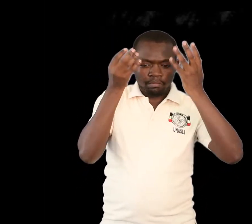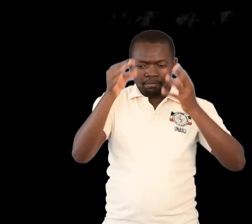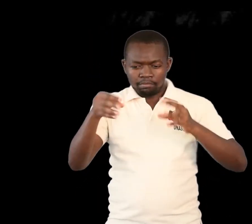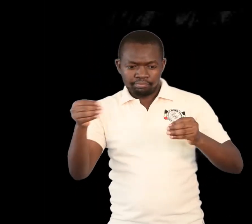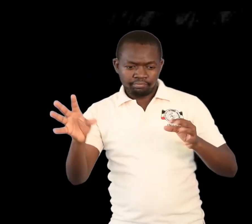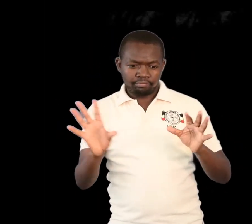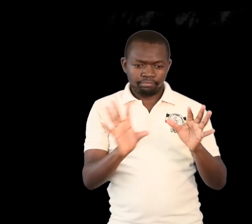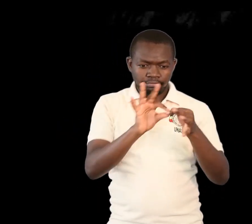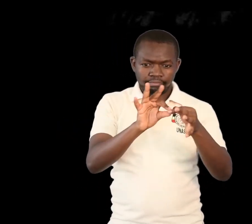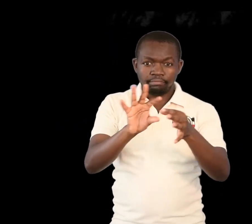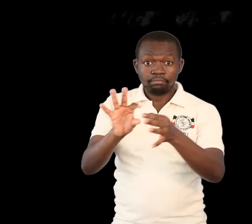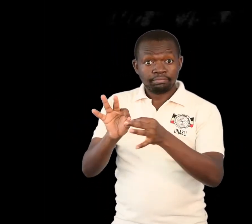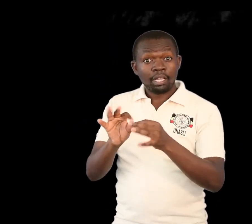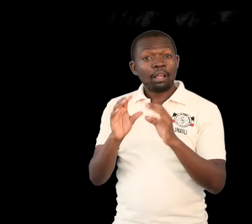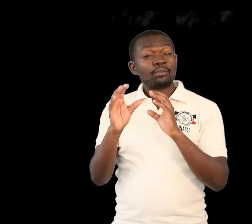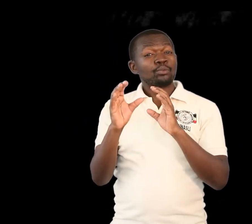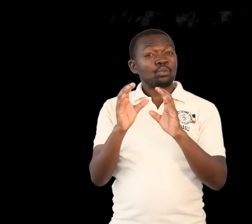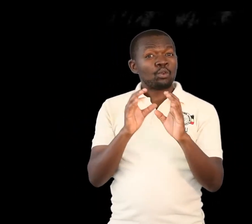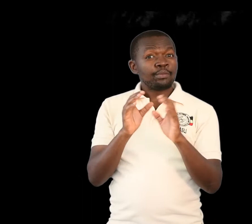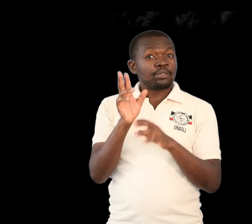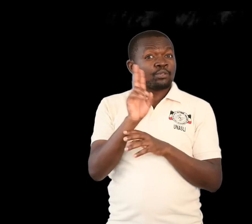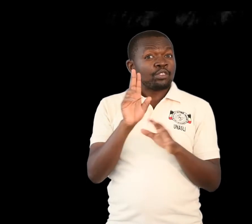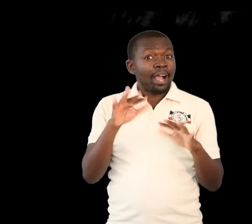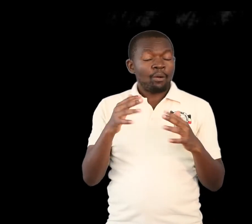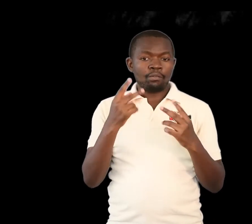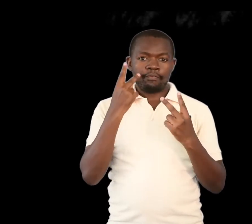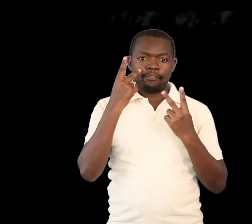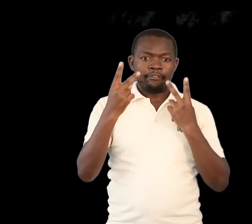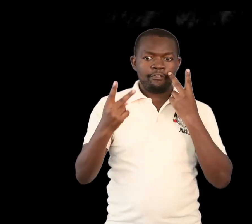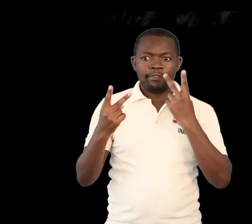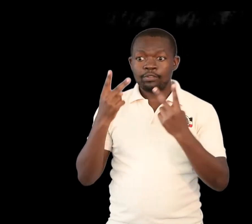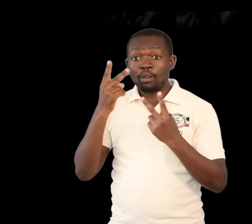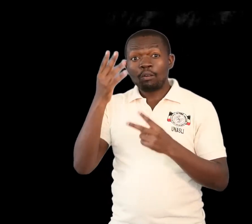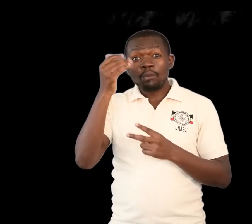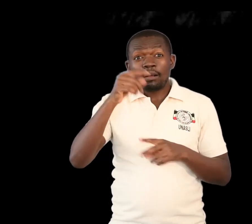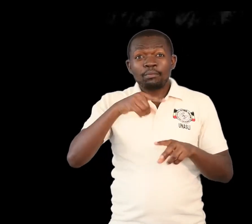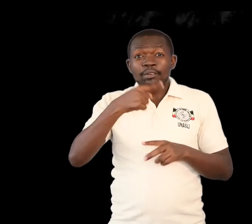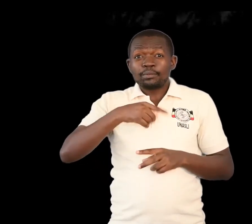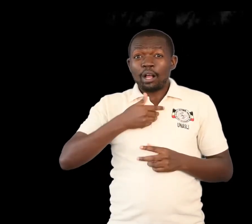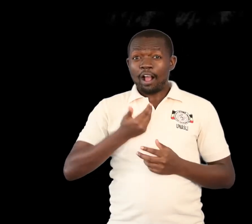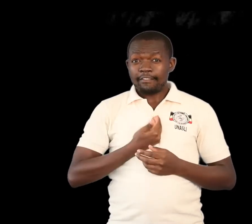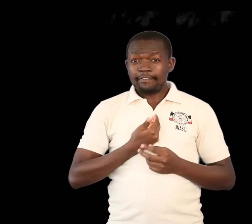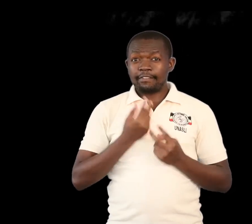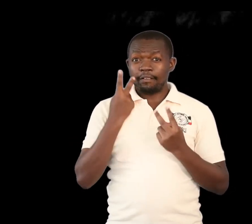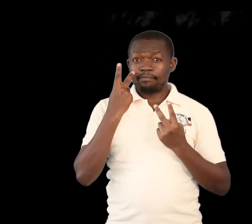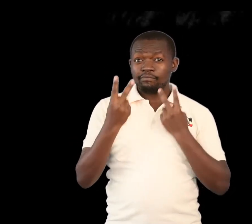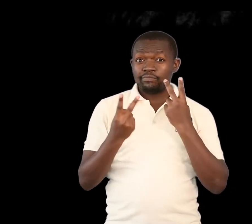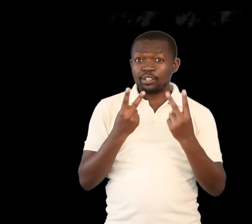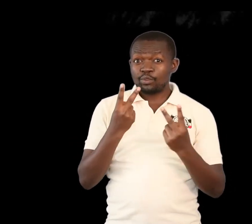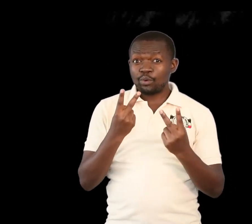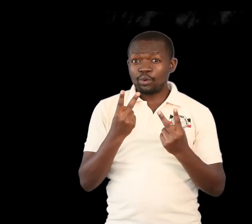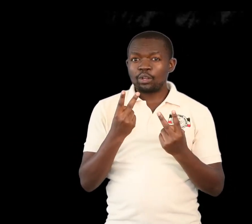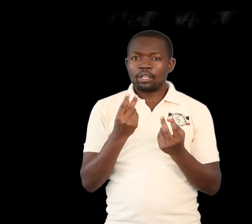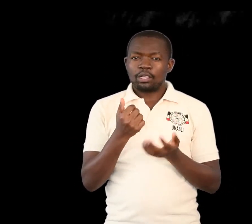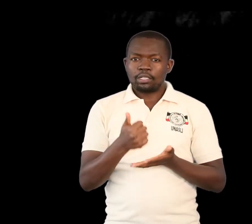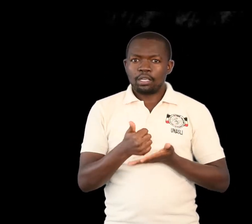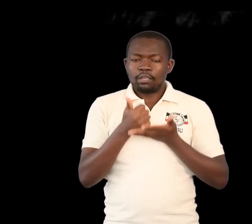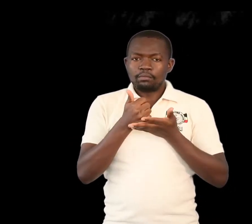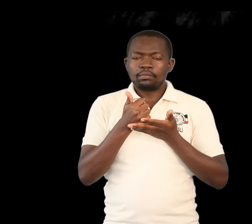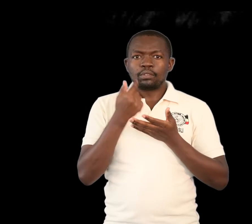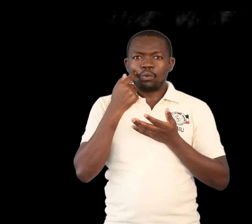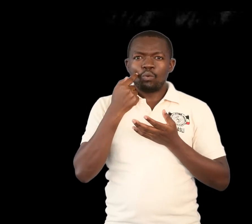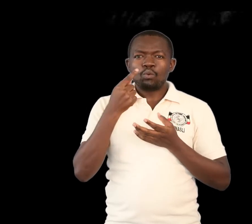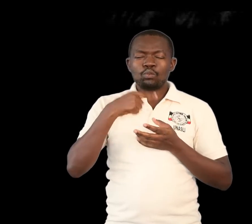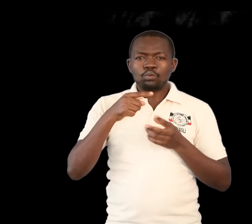to communicate using visuals. Because when we have visuals, it tells us more